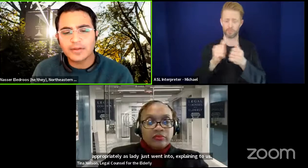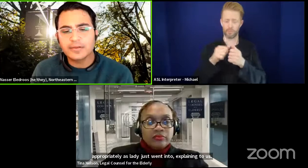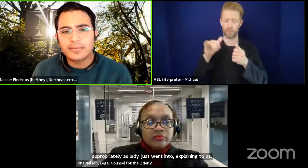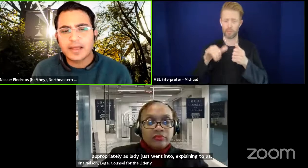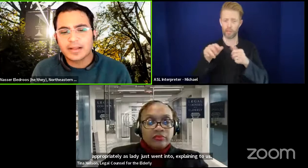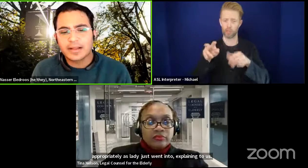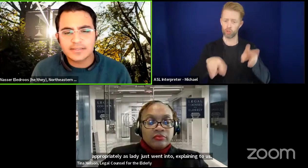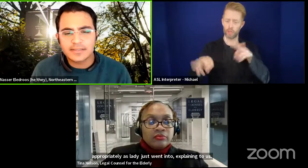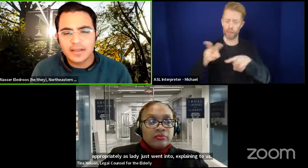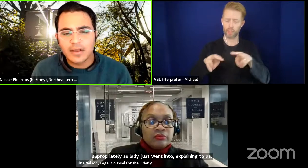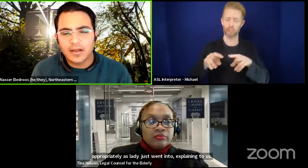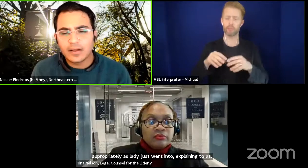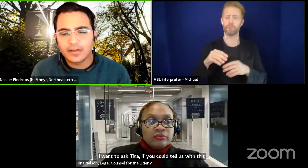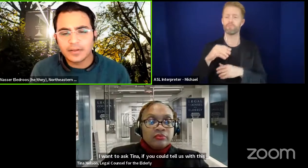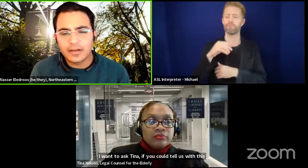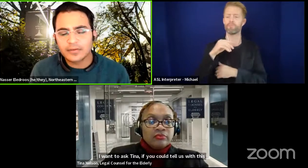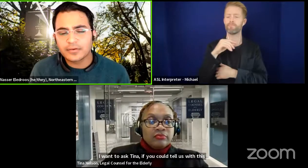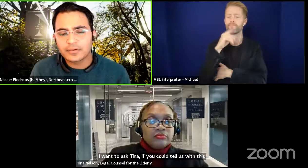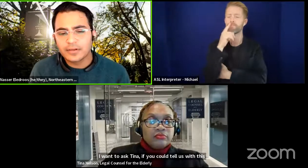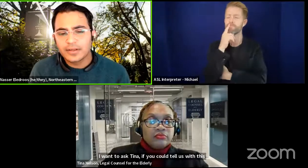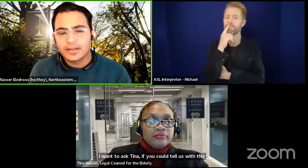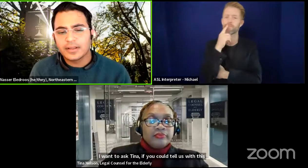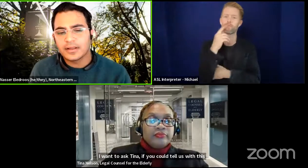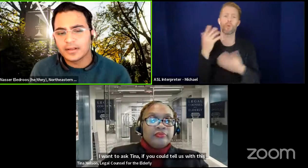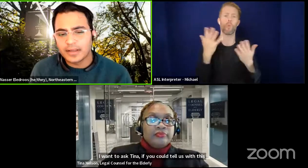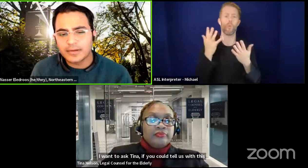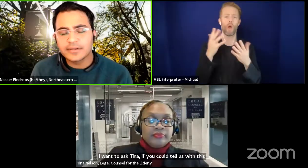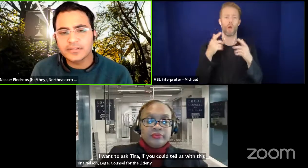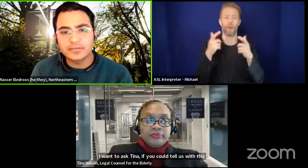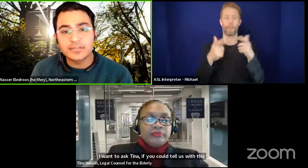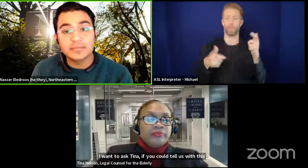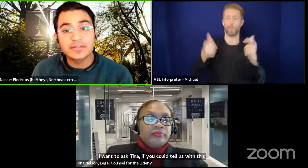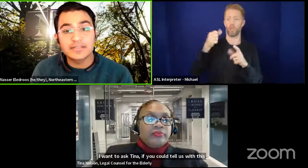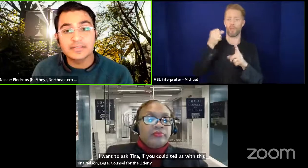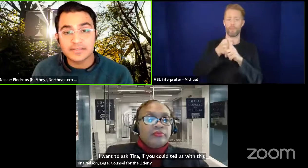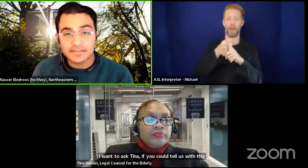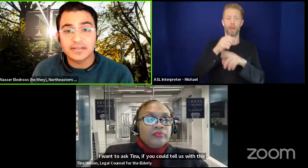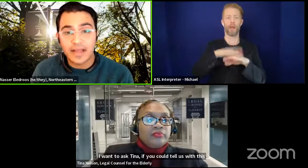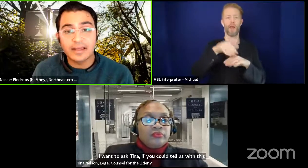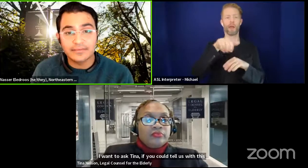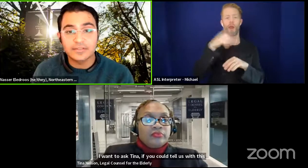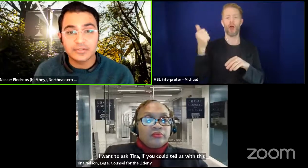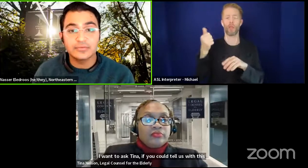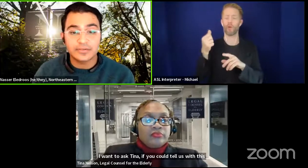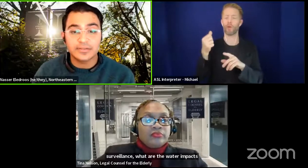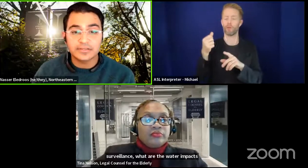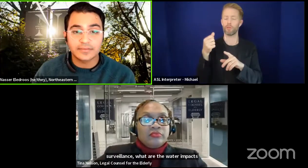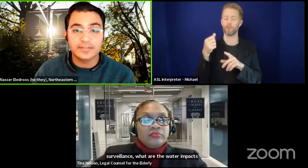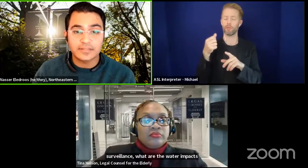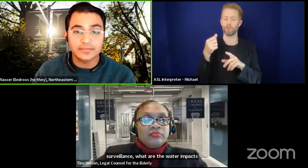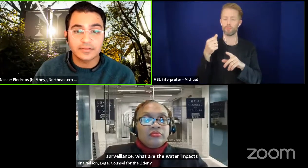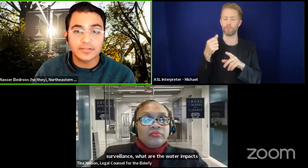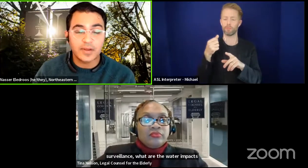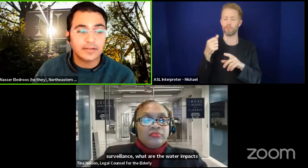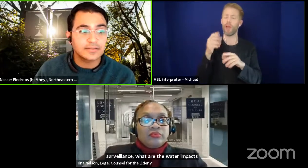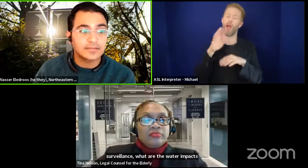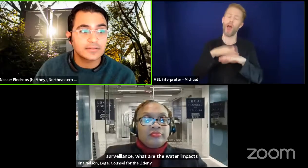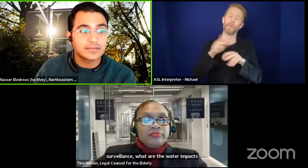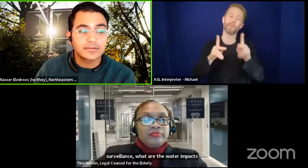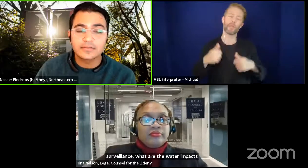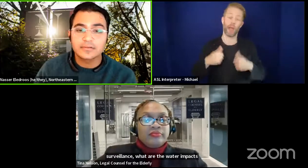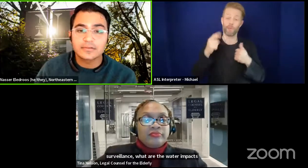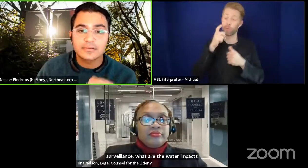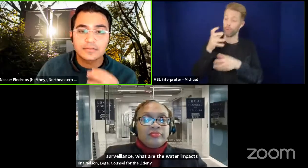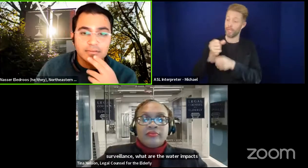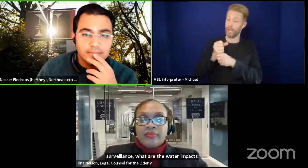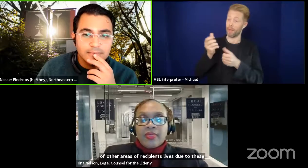what are the wider impacts on other areas of recipients' lives due to these surveillance